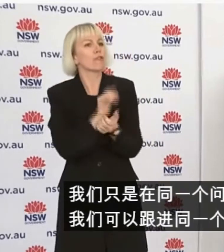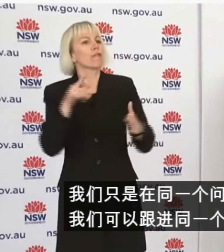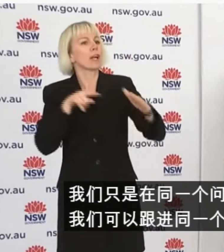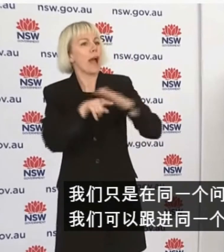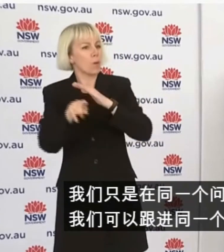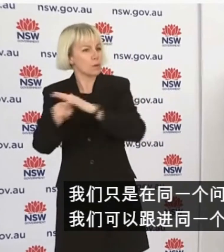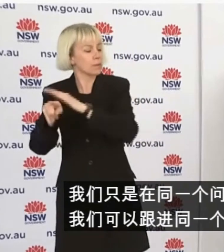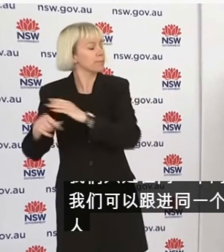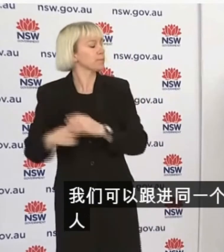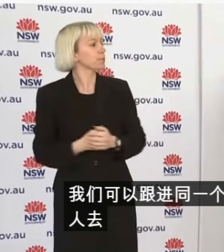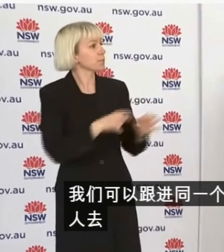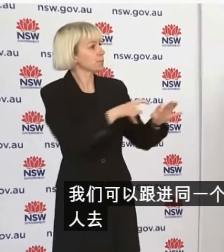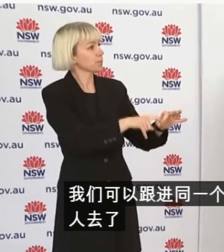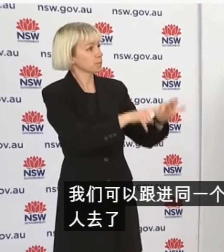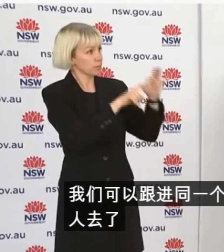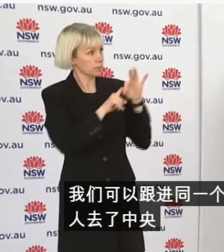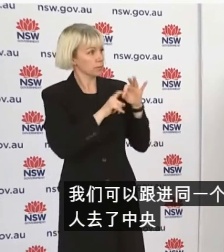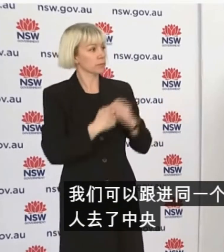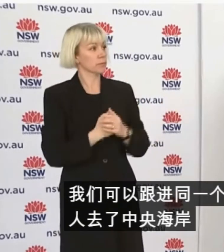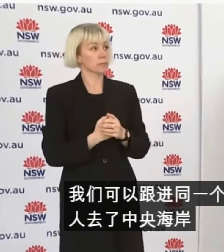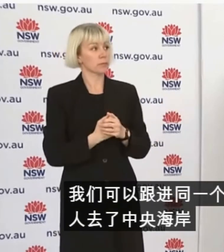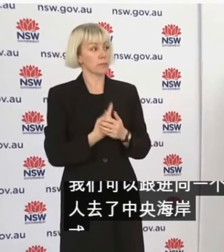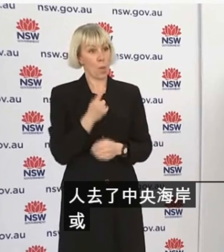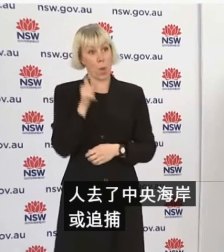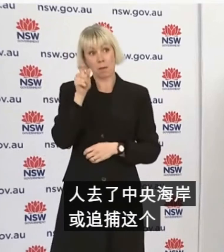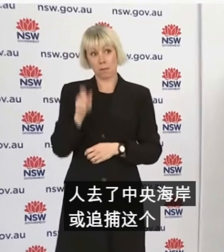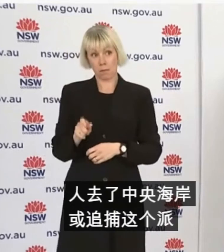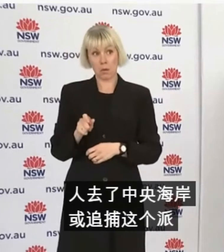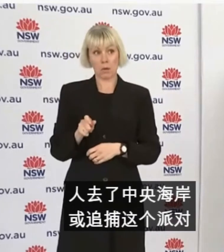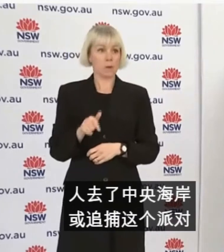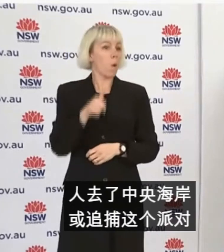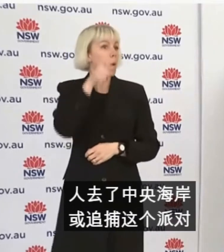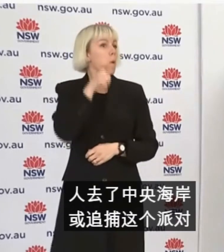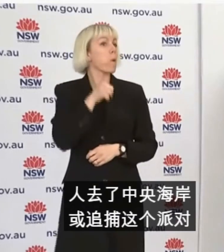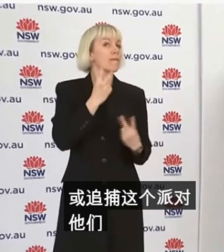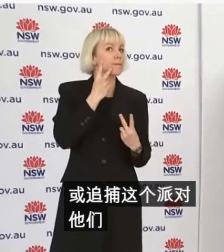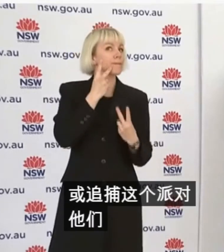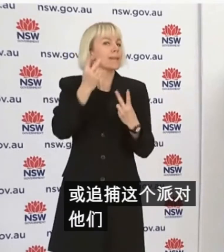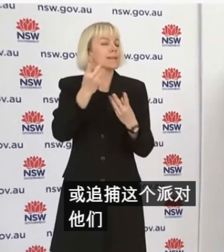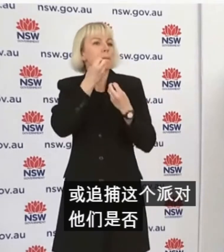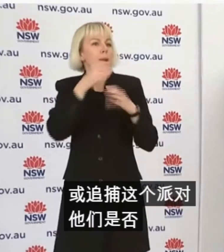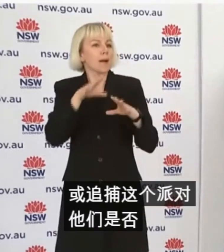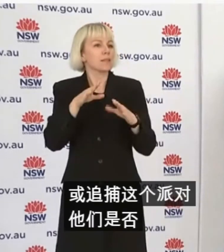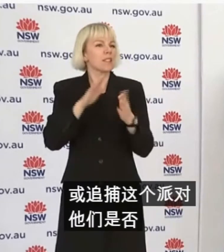same issue. Person who went up to the Central Coast or the Hunter, up to this party, were they